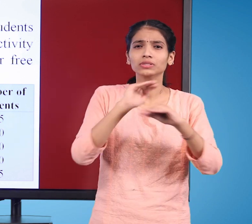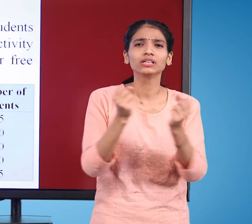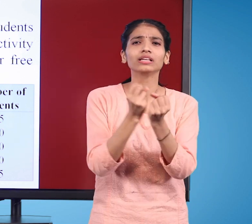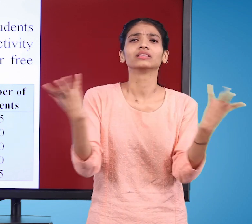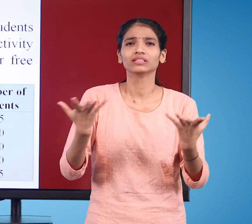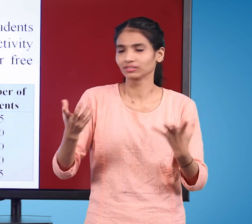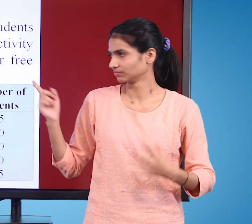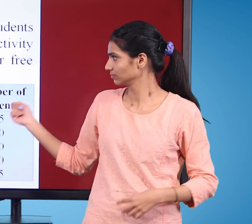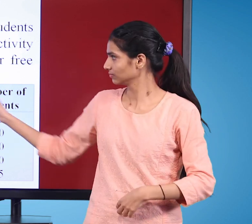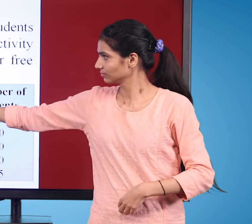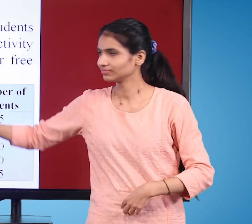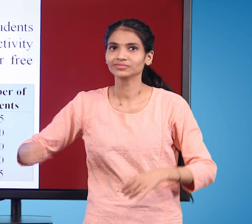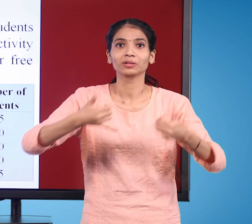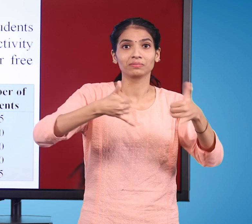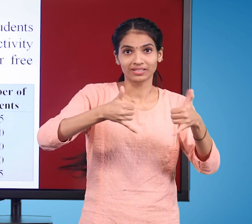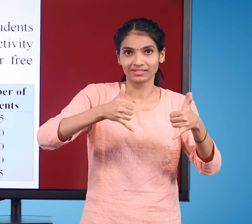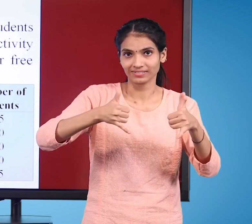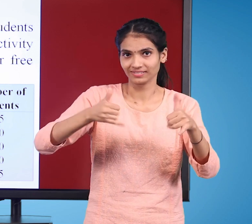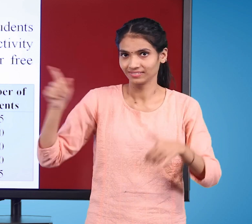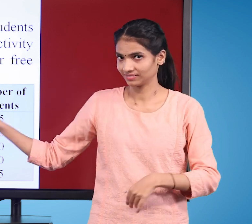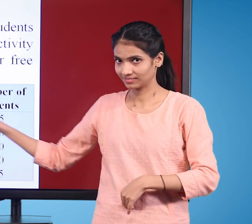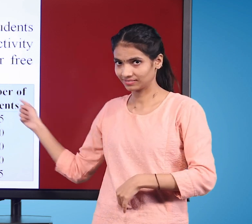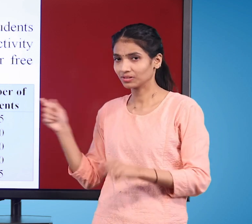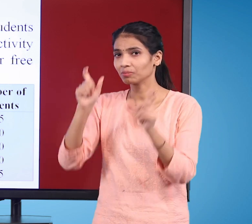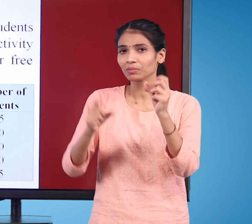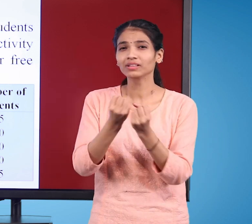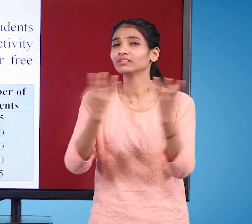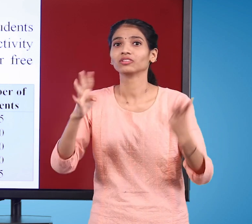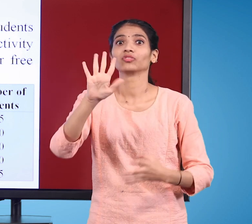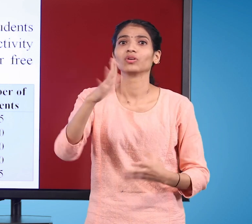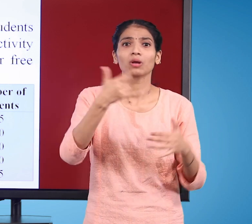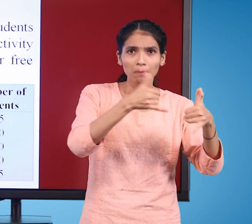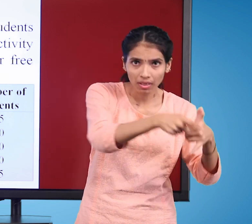Number of students. Playing 45.